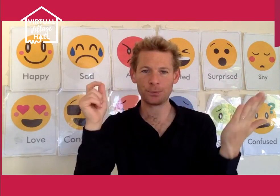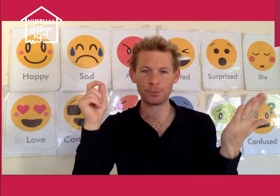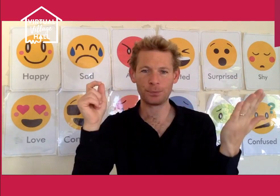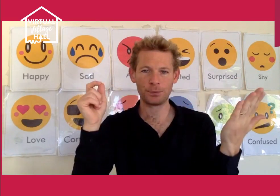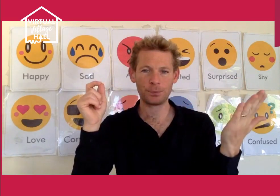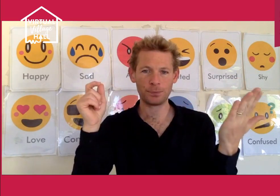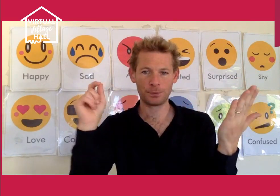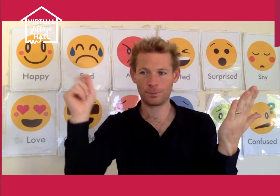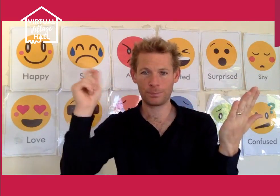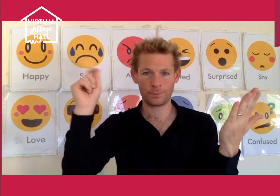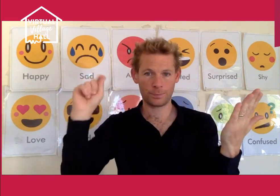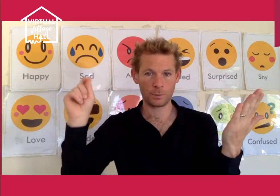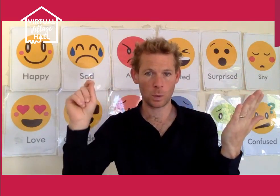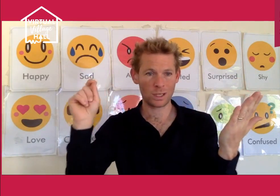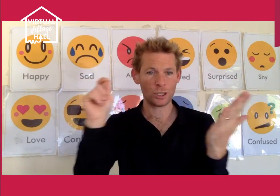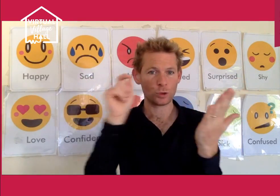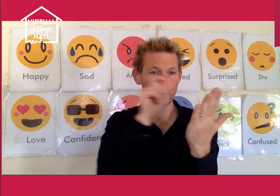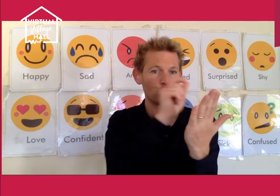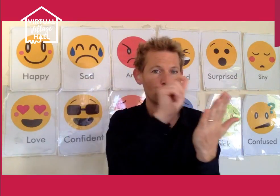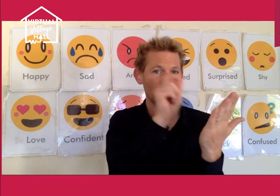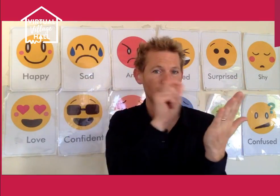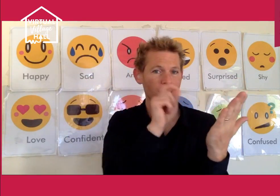paper. Okay, so imagine you've got your